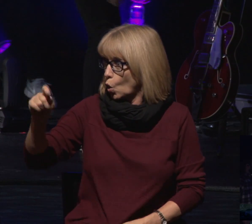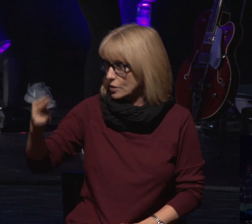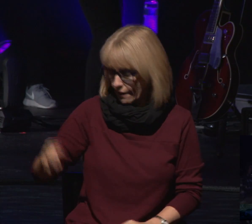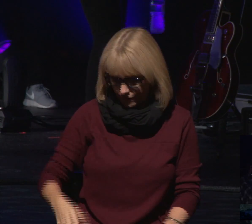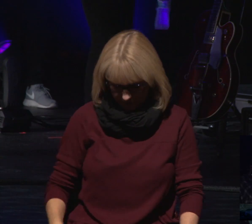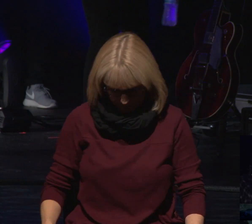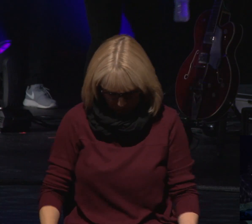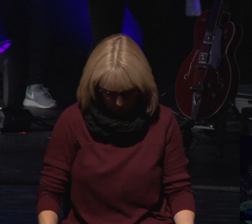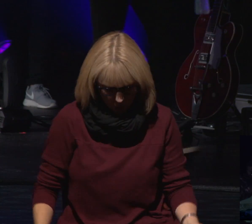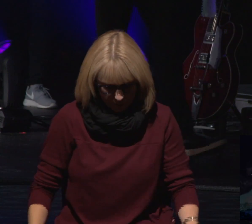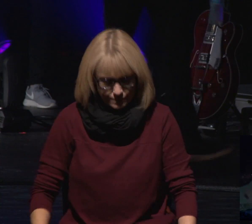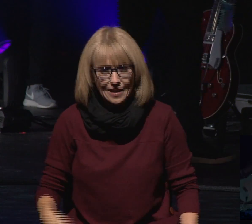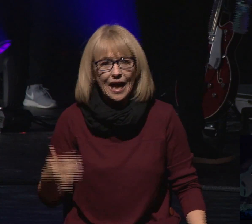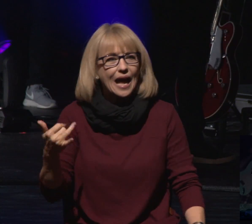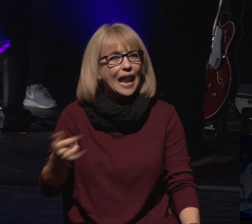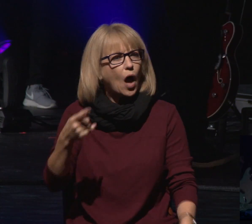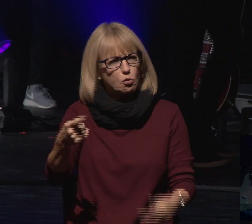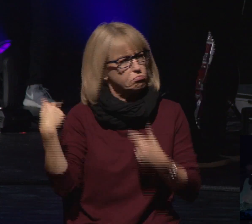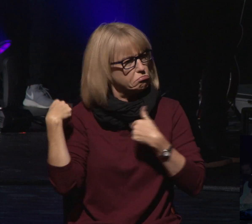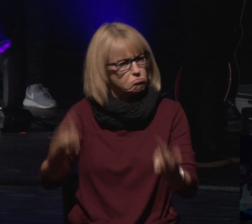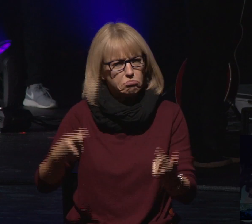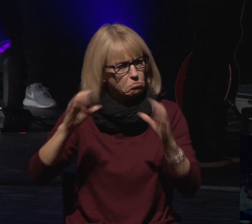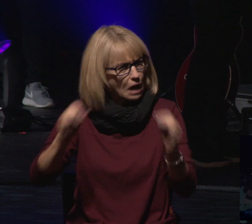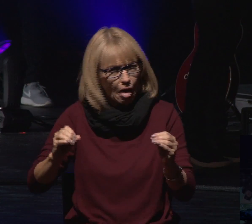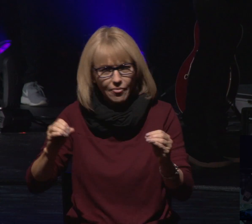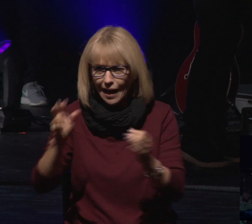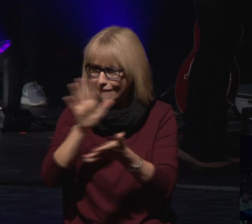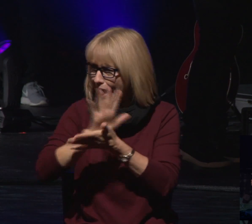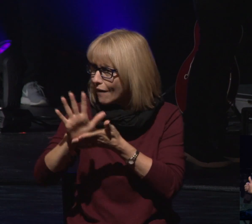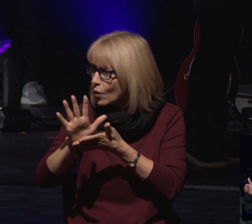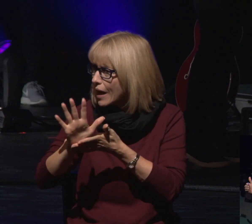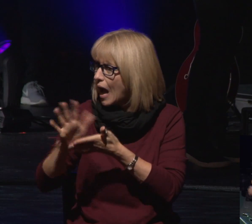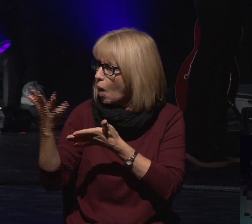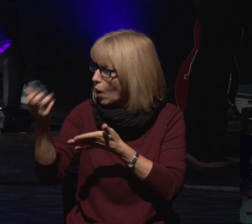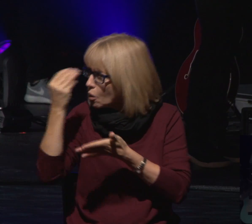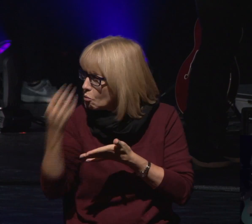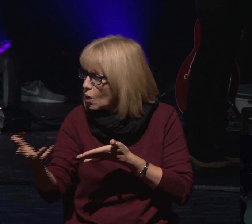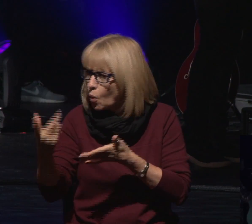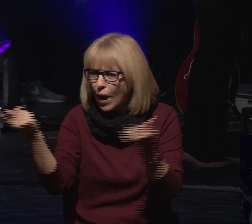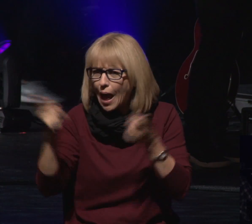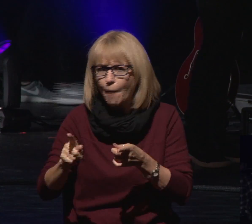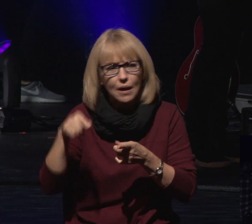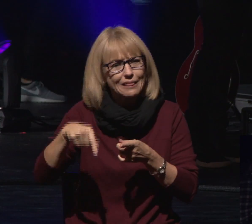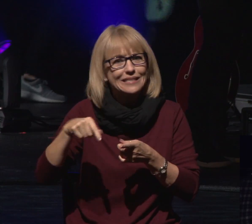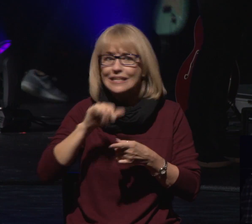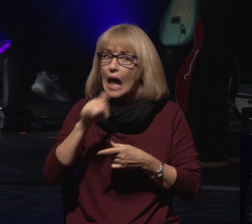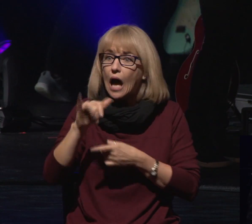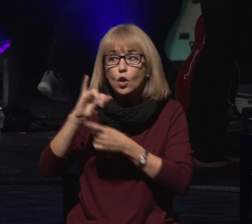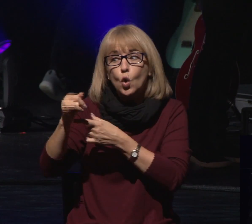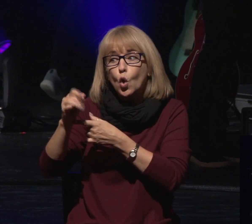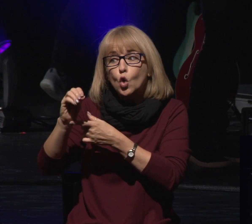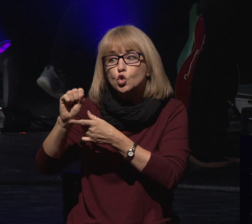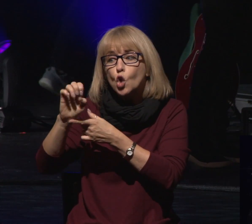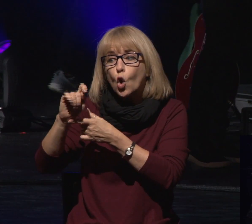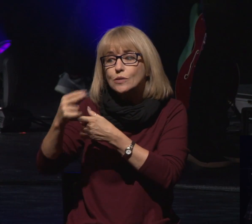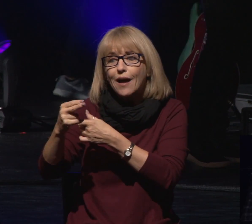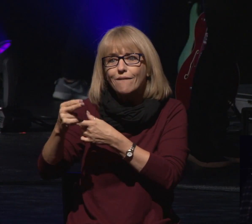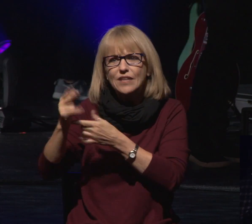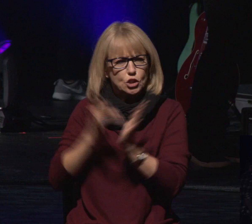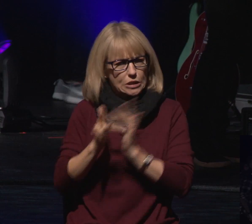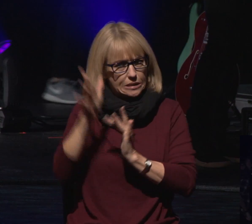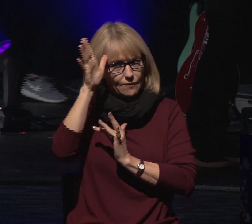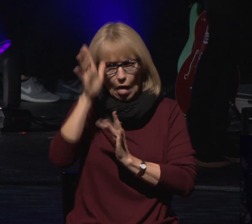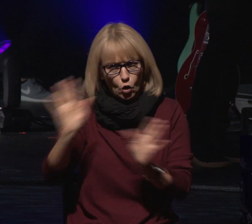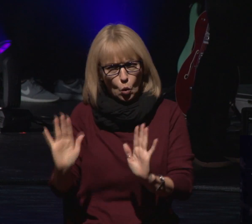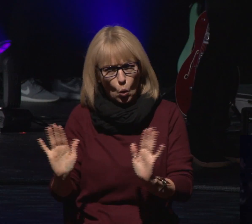of Genesis is a story of a gentleman named Joseph. And this is not Joseph of the New Testament, the earthly father of Jesus, but